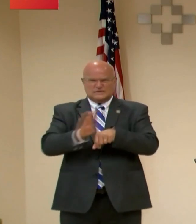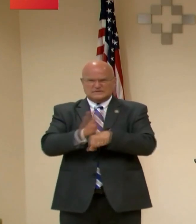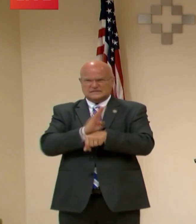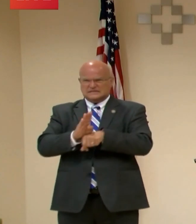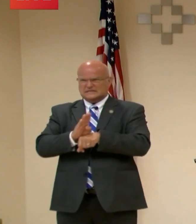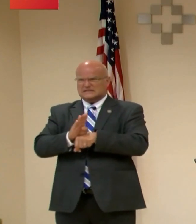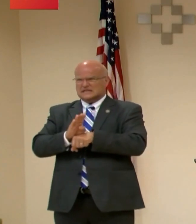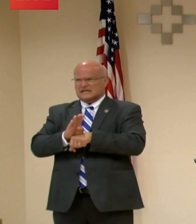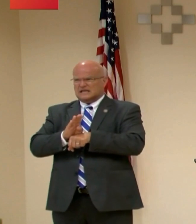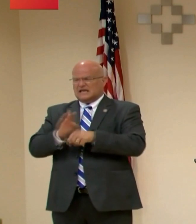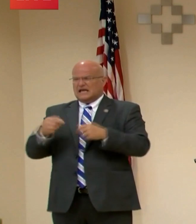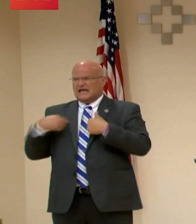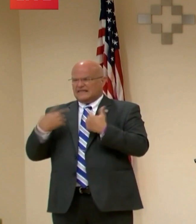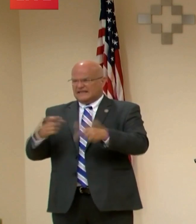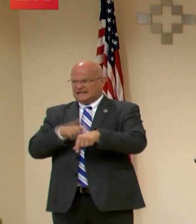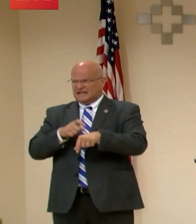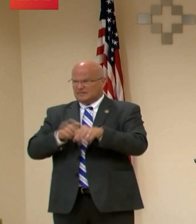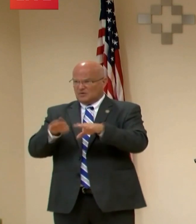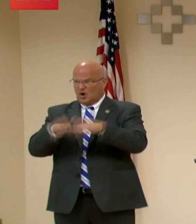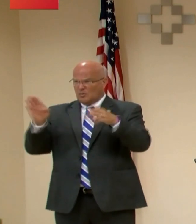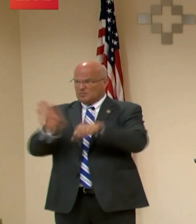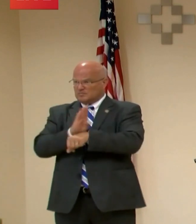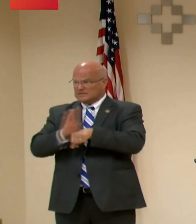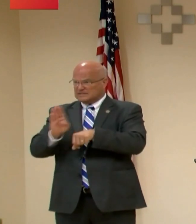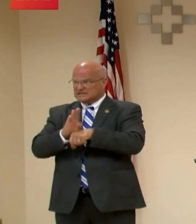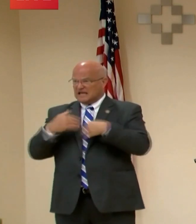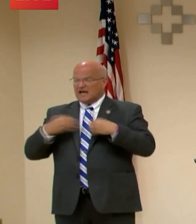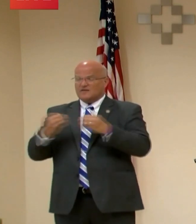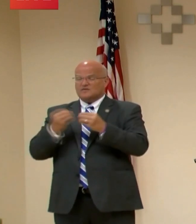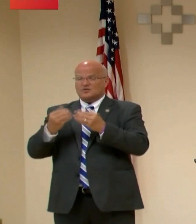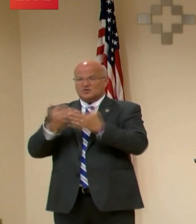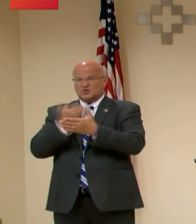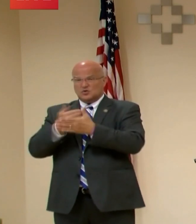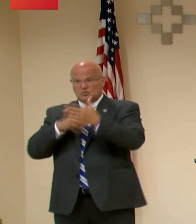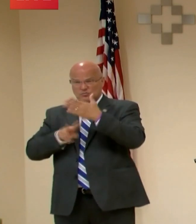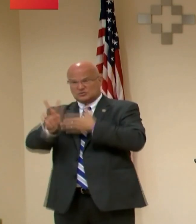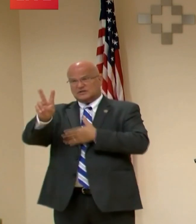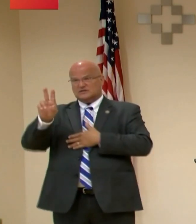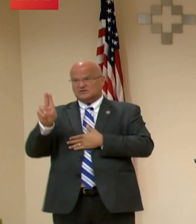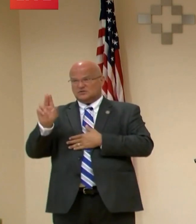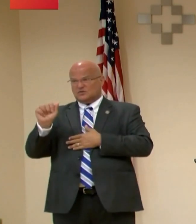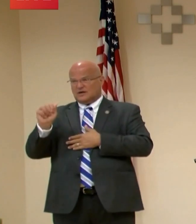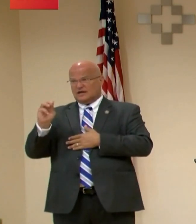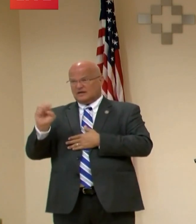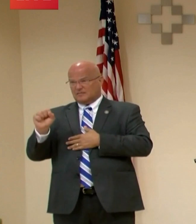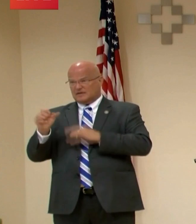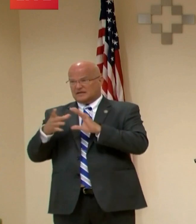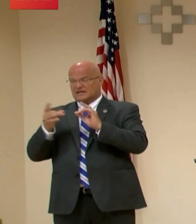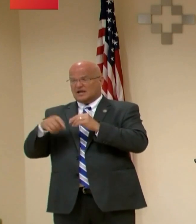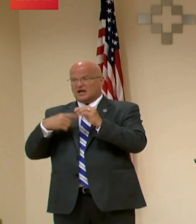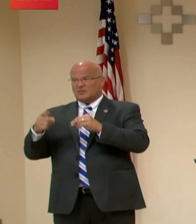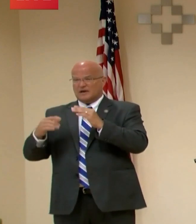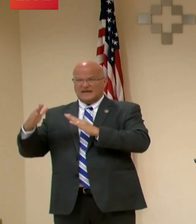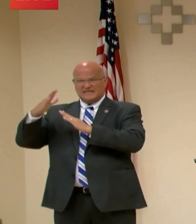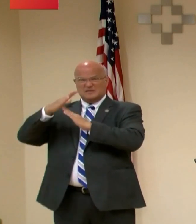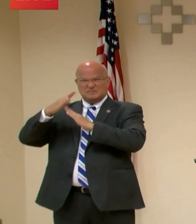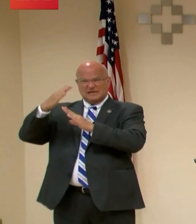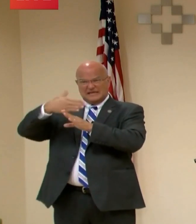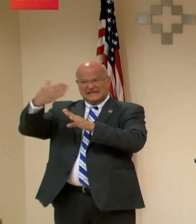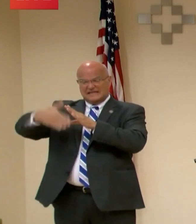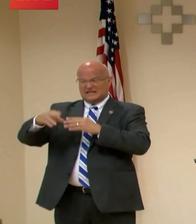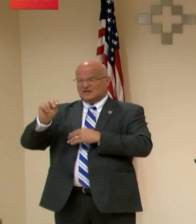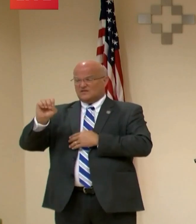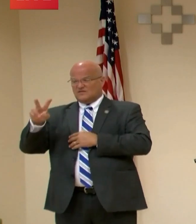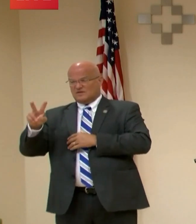curb that. Since then, you've reopened some businesses, and we have new projections from UAMS that talk about the peak at the end